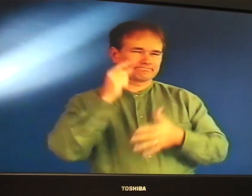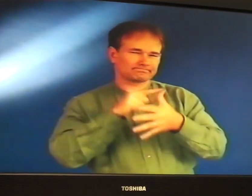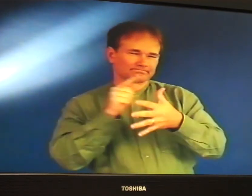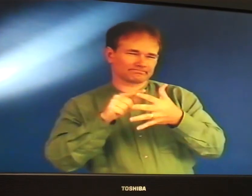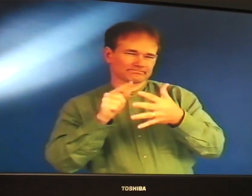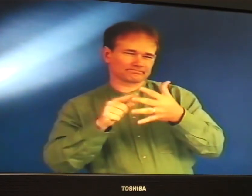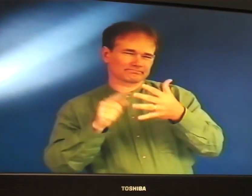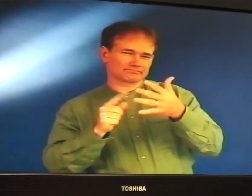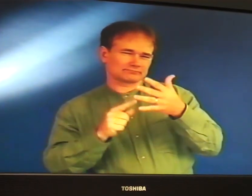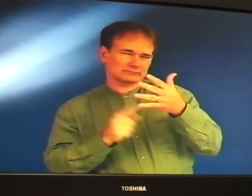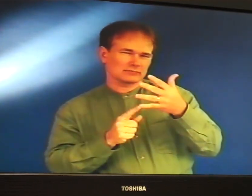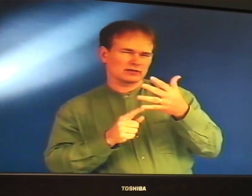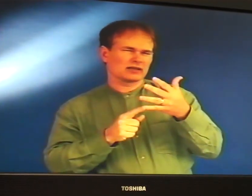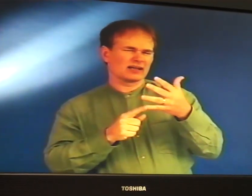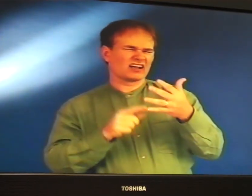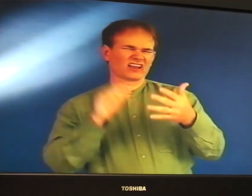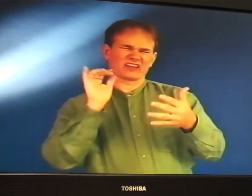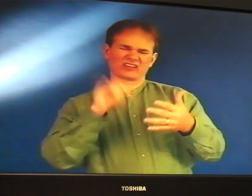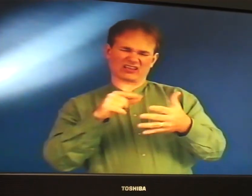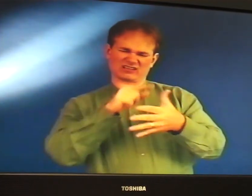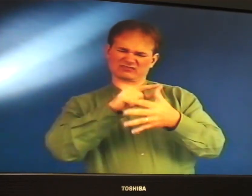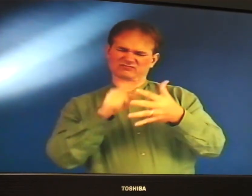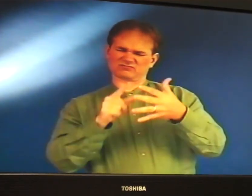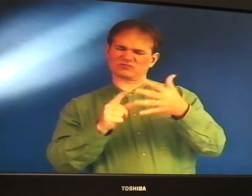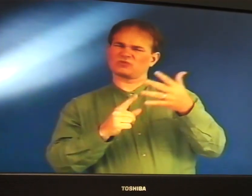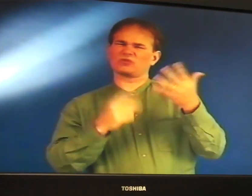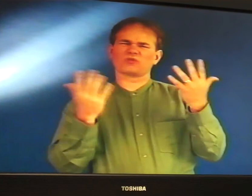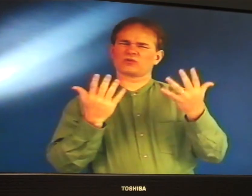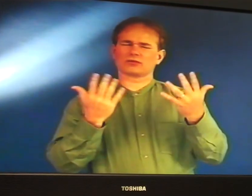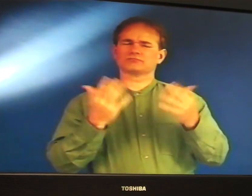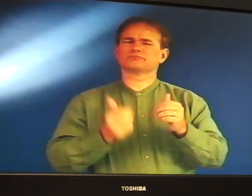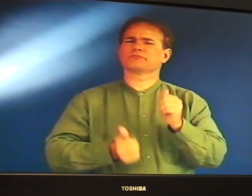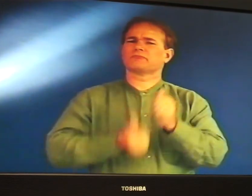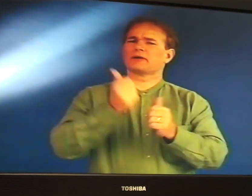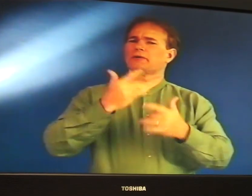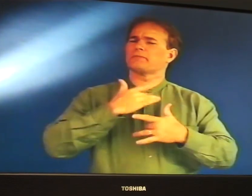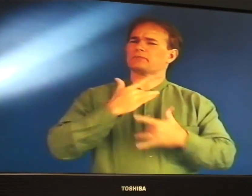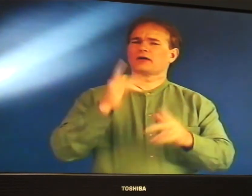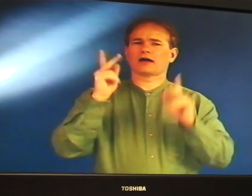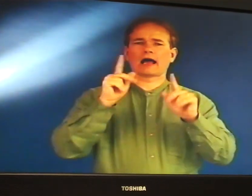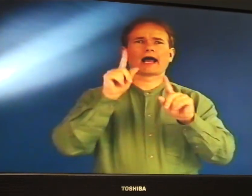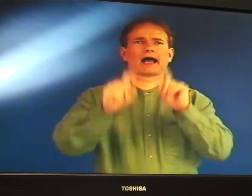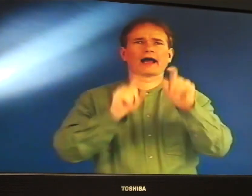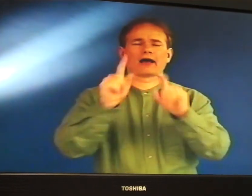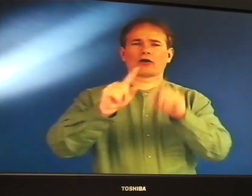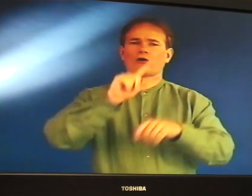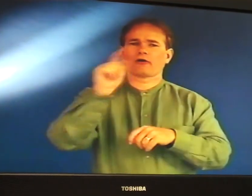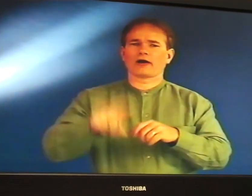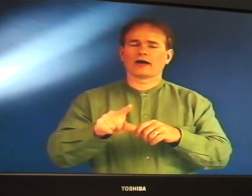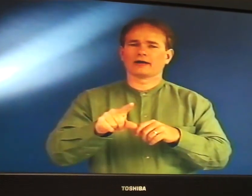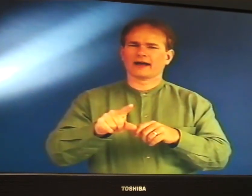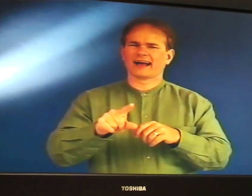And it shows the in-depth of the history and different things that will help us. Like, most people will ask